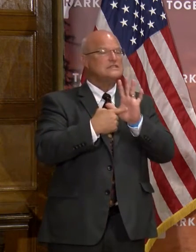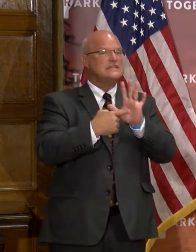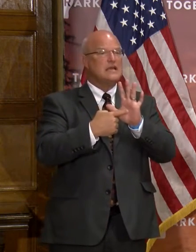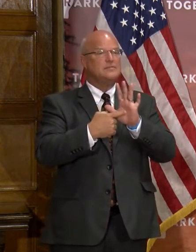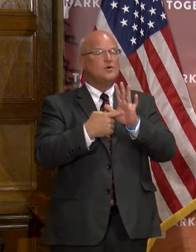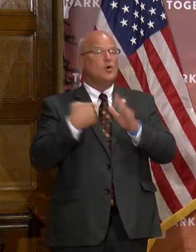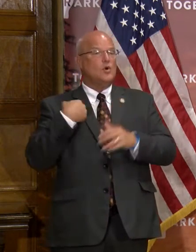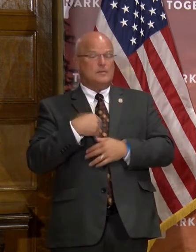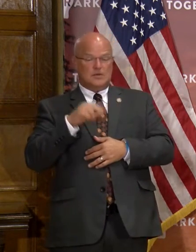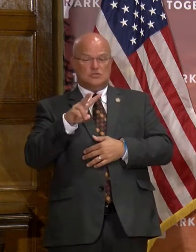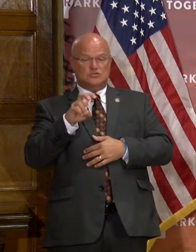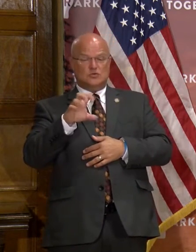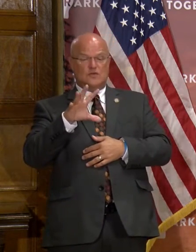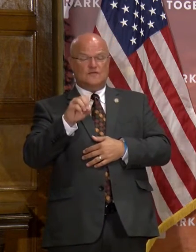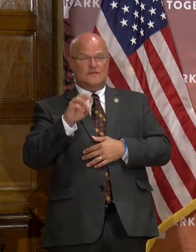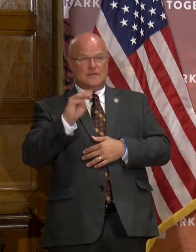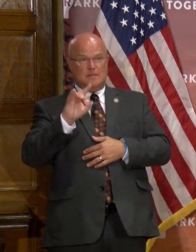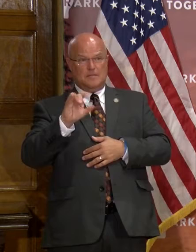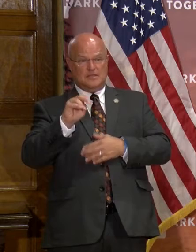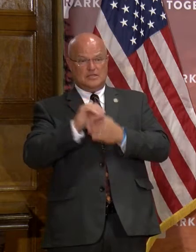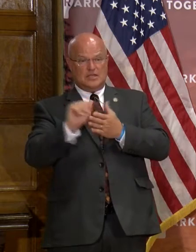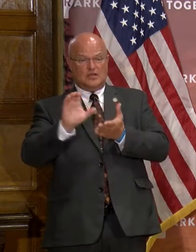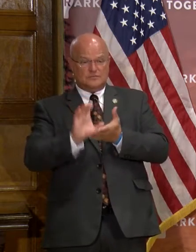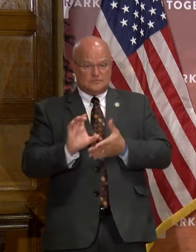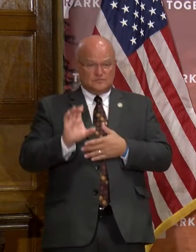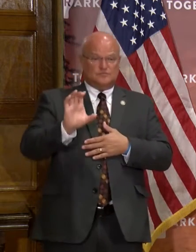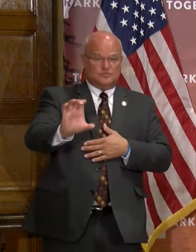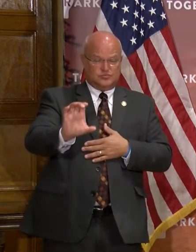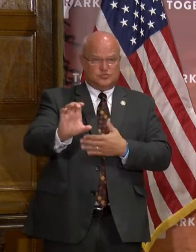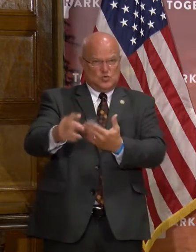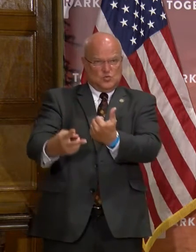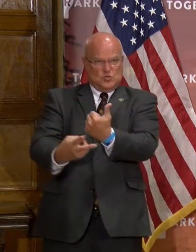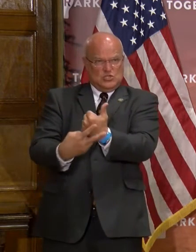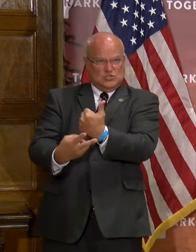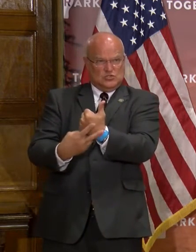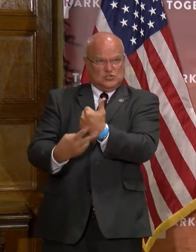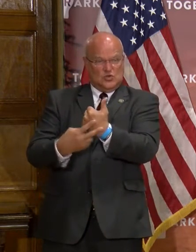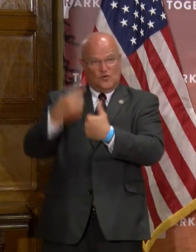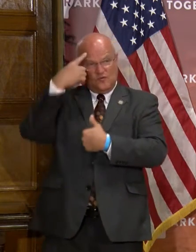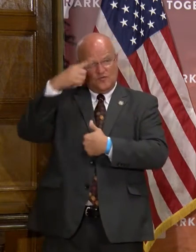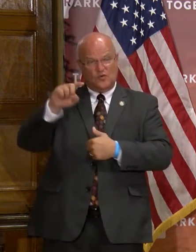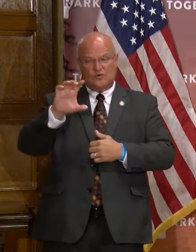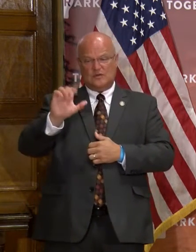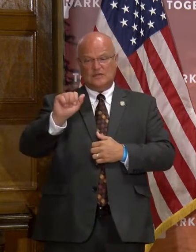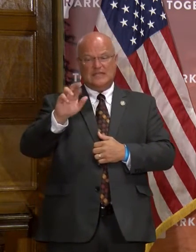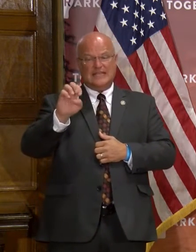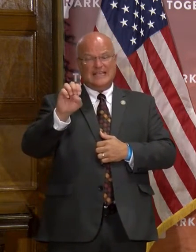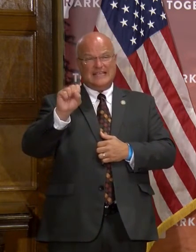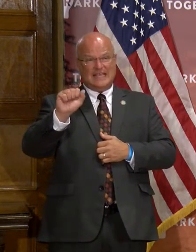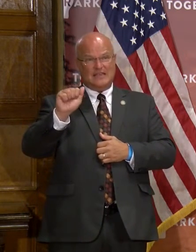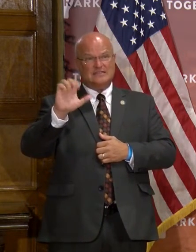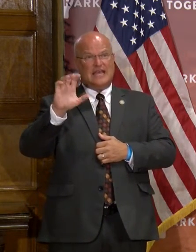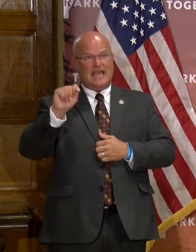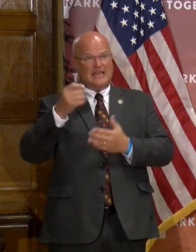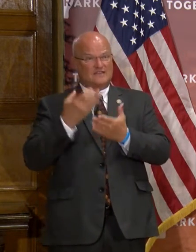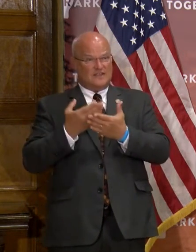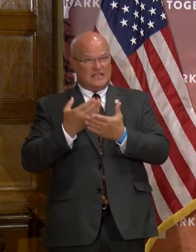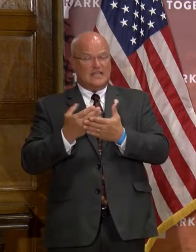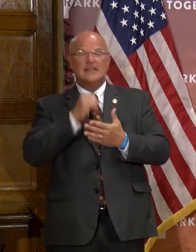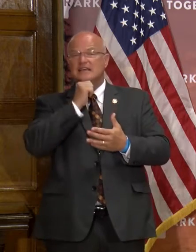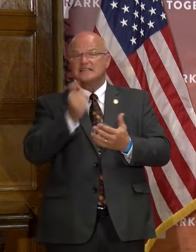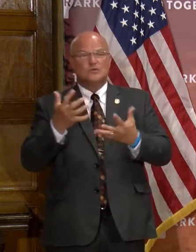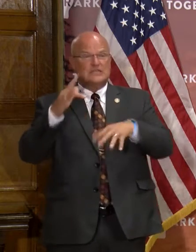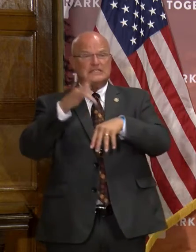put $250 million into reserve of our CARES Act funding that we would not tap into